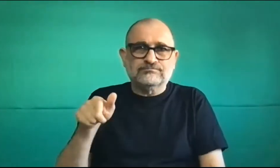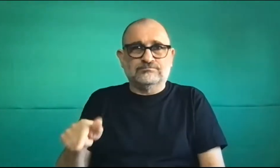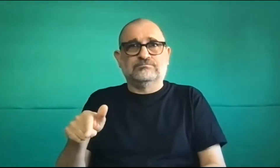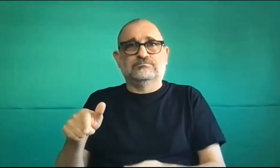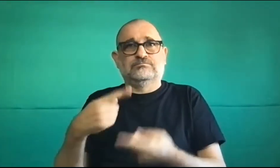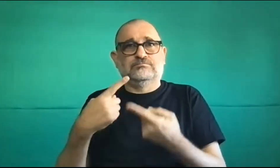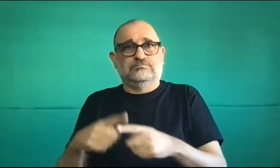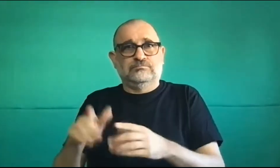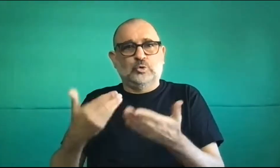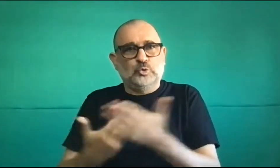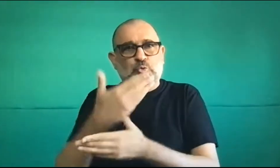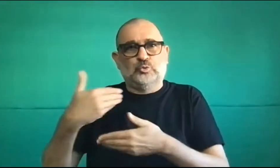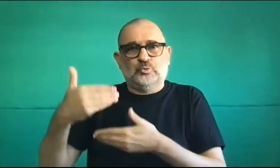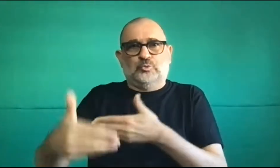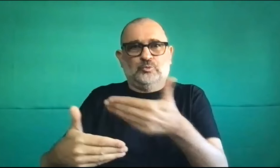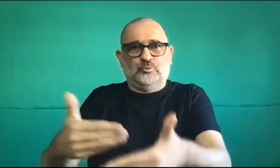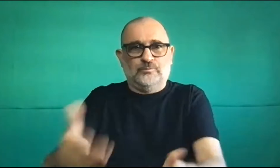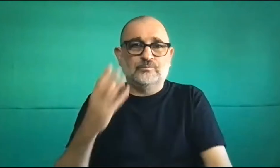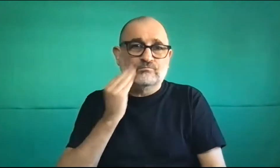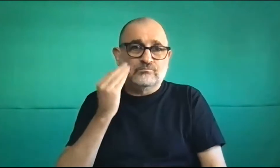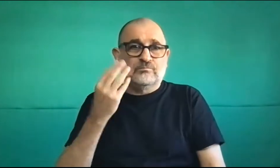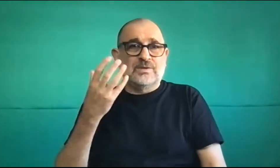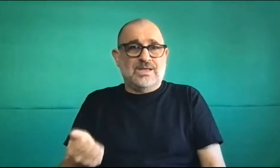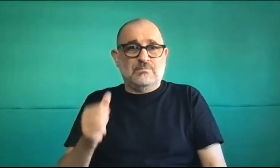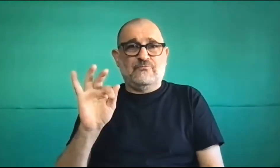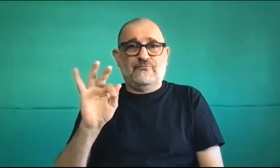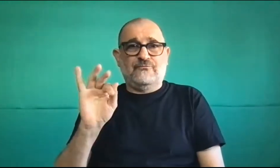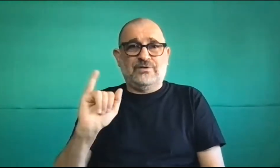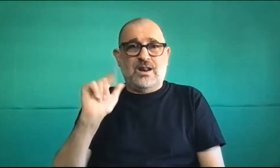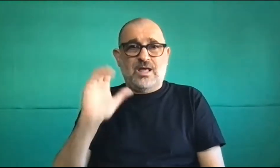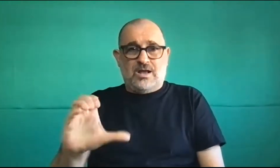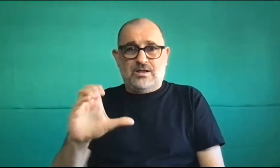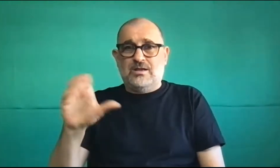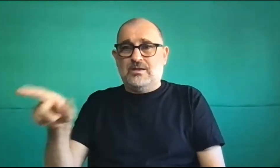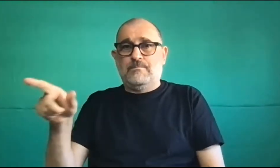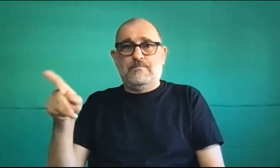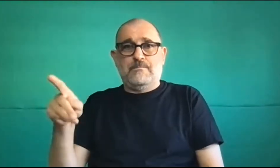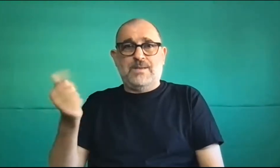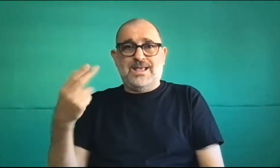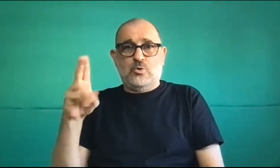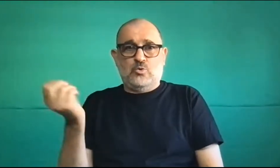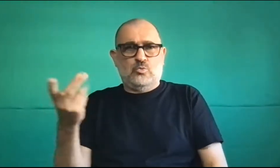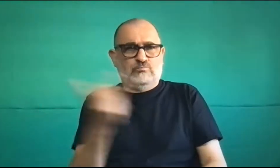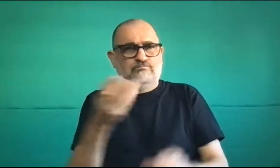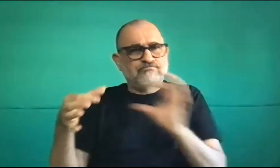of intercultural health management. And that was done at the autonomous universities of